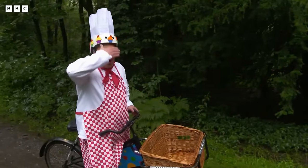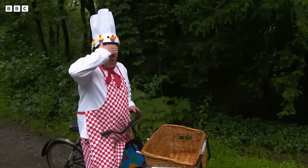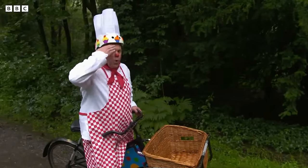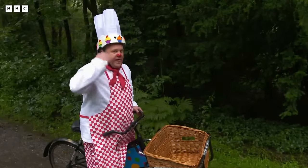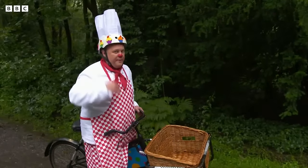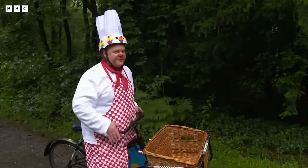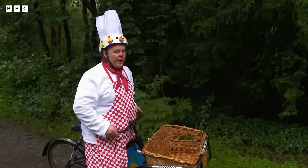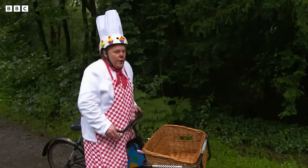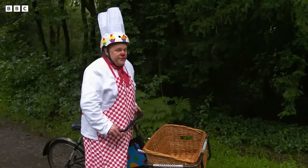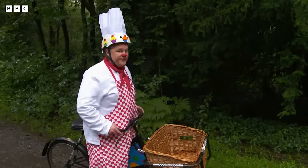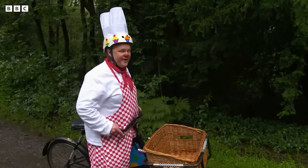Whoa! Oh, that was close.